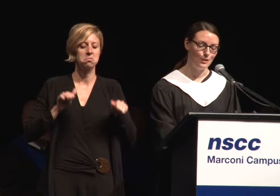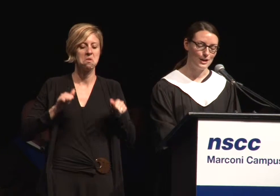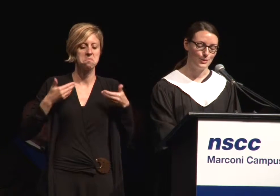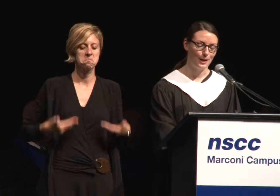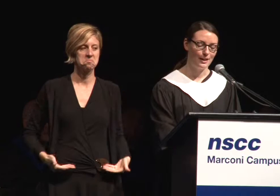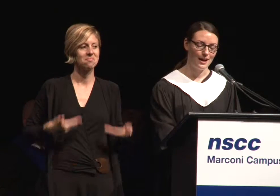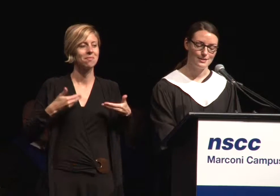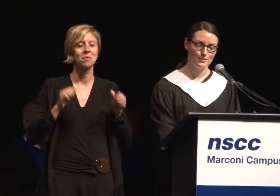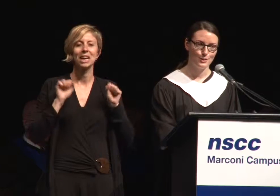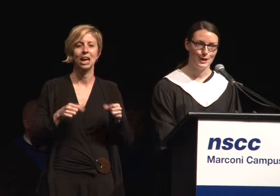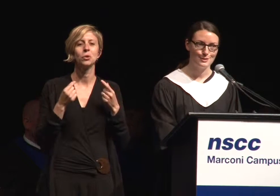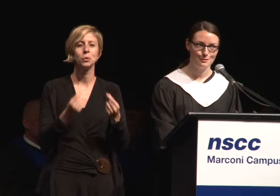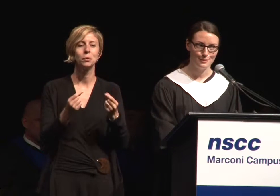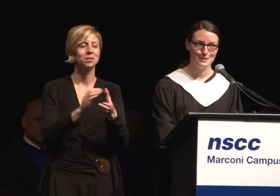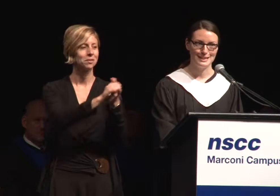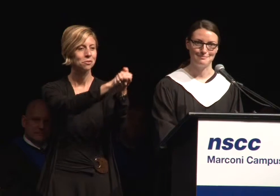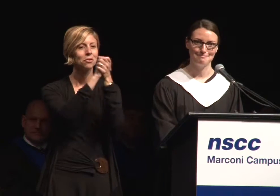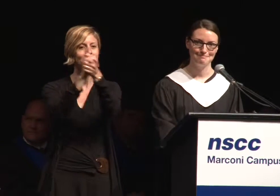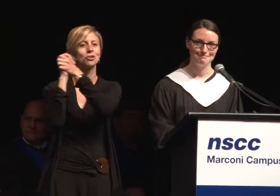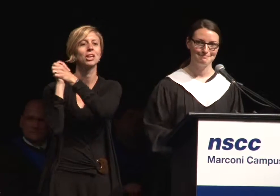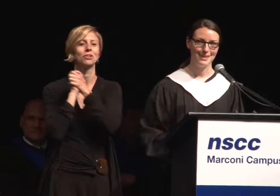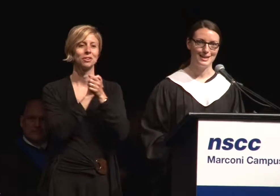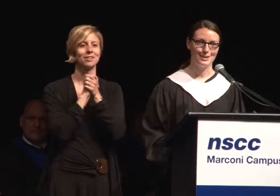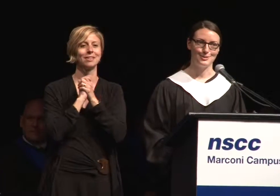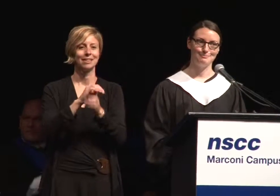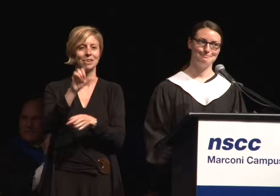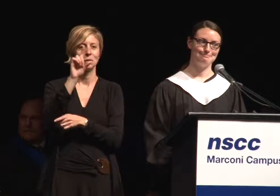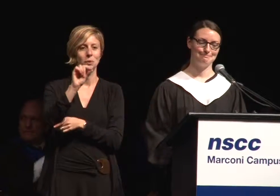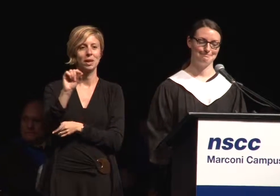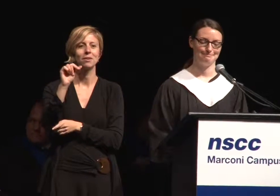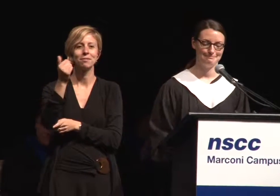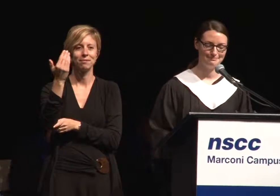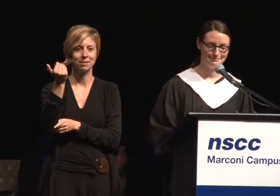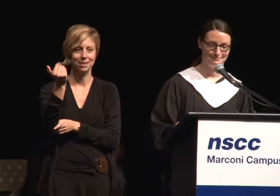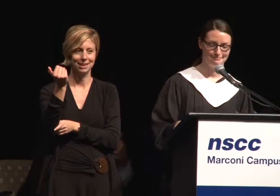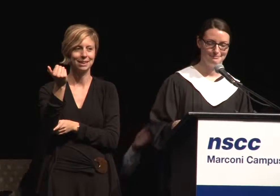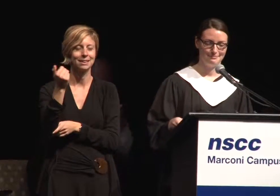and all the best, NSCC graduating class of 2015. Thank you.